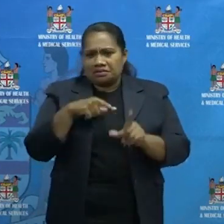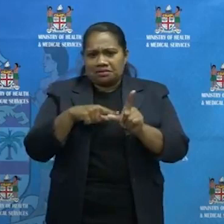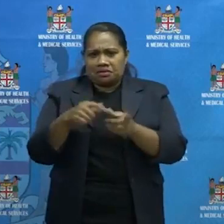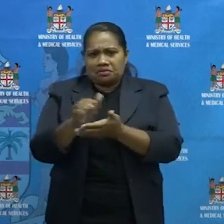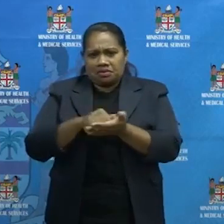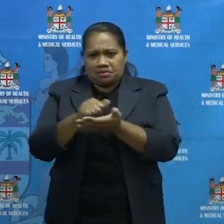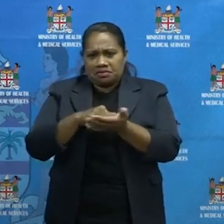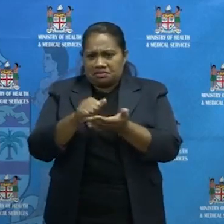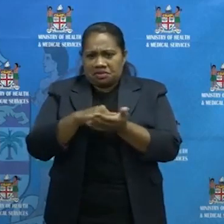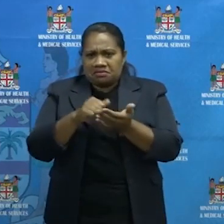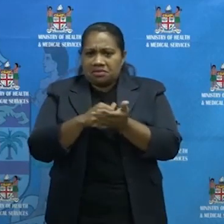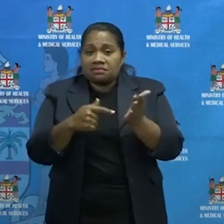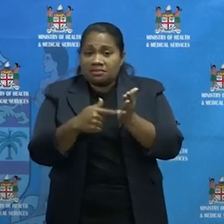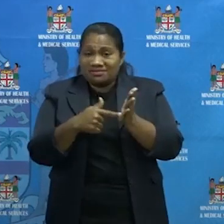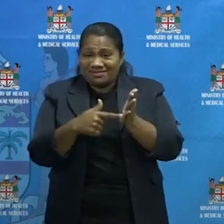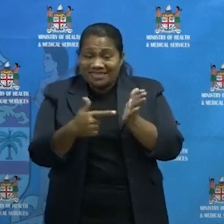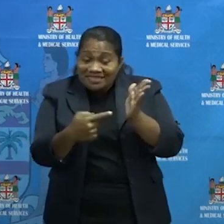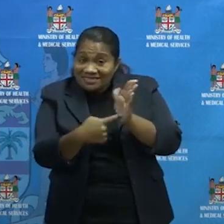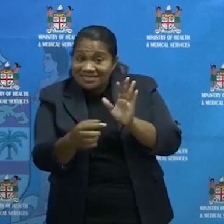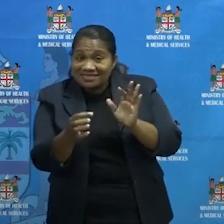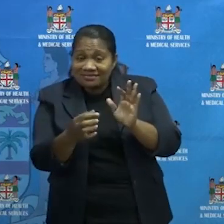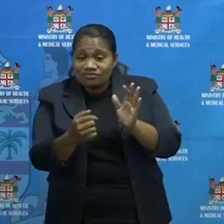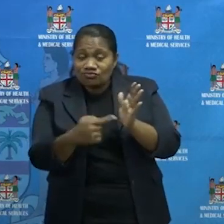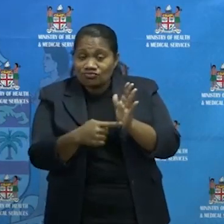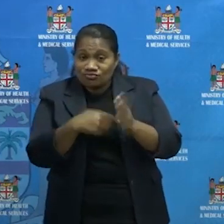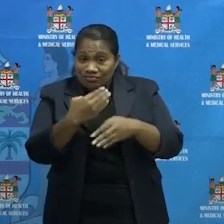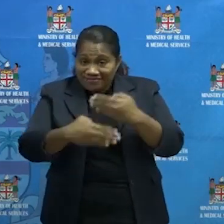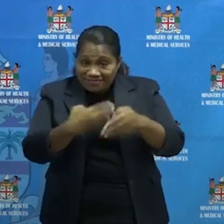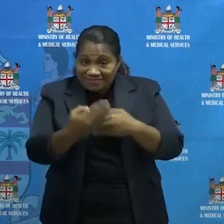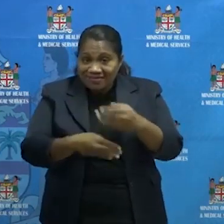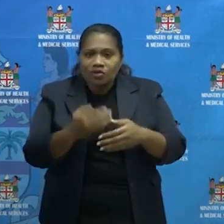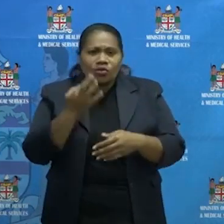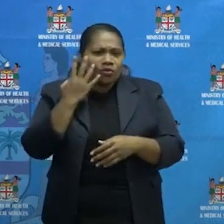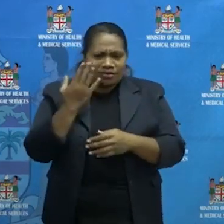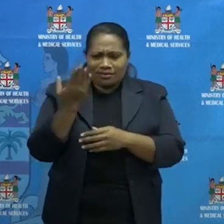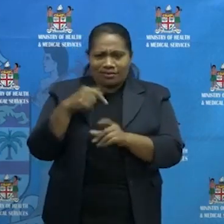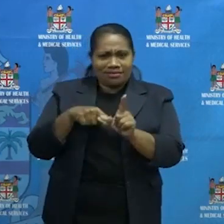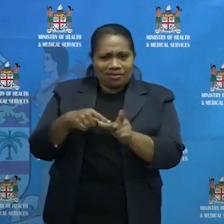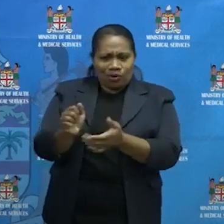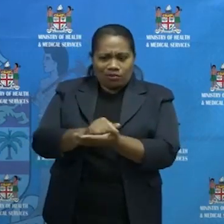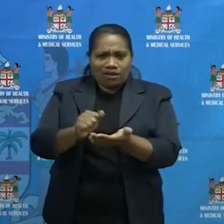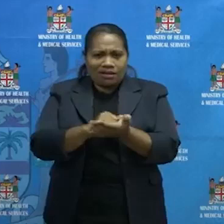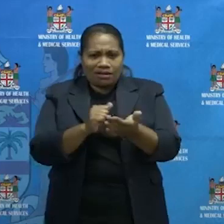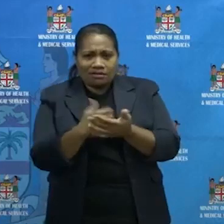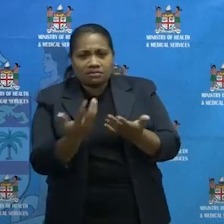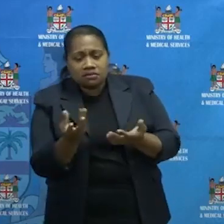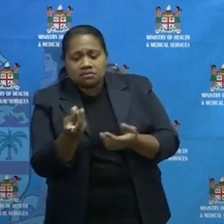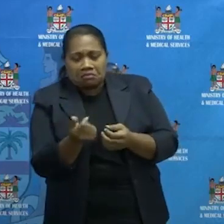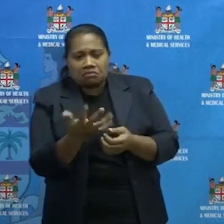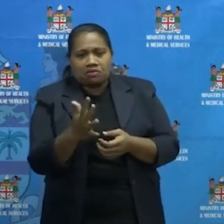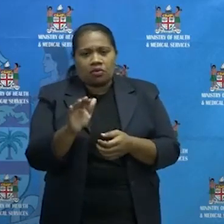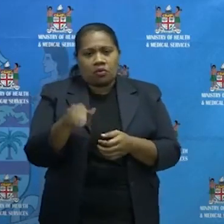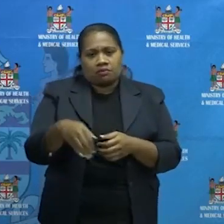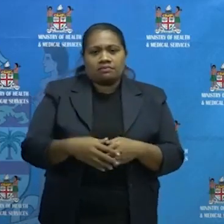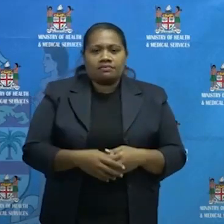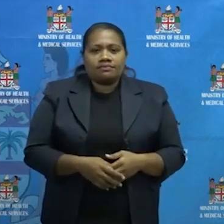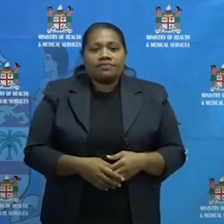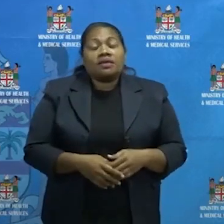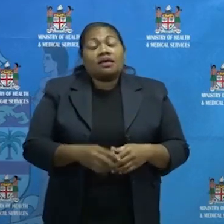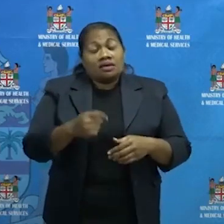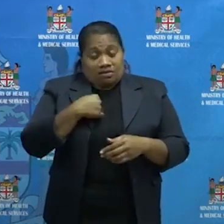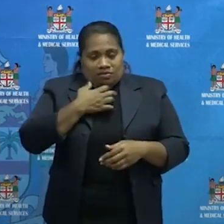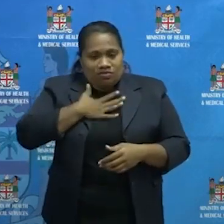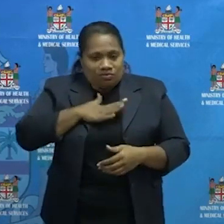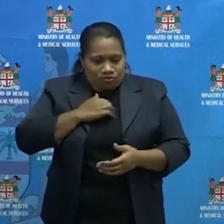does not expire. The point is, we should all know by now that panic is a pointless